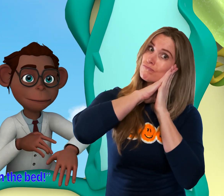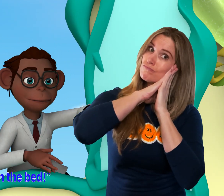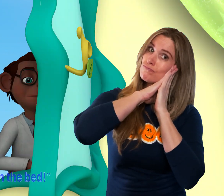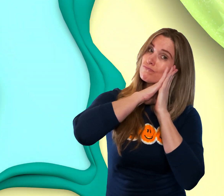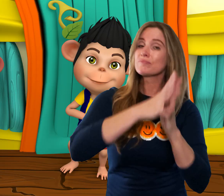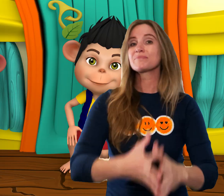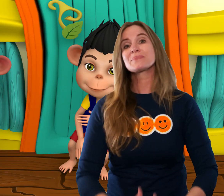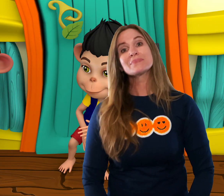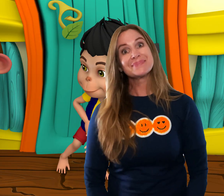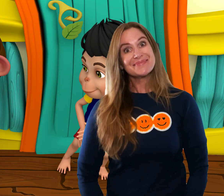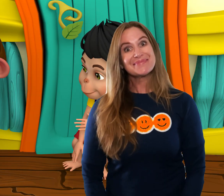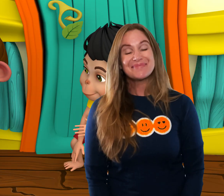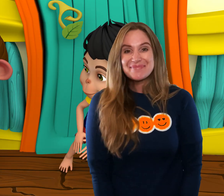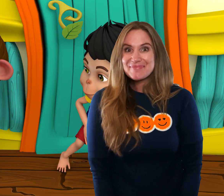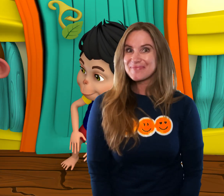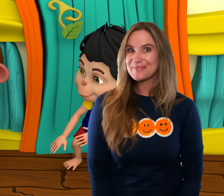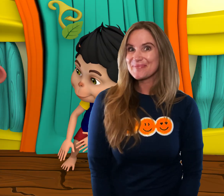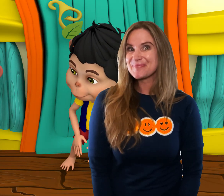bed."